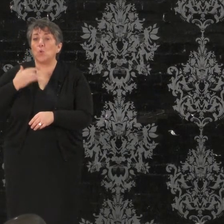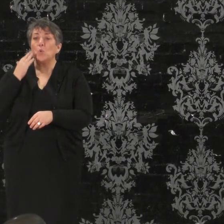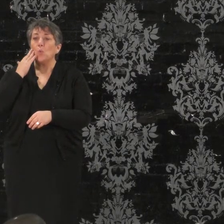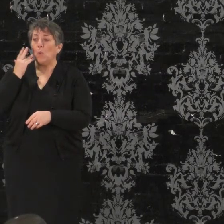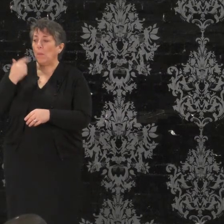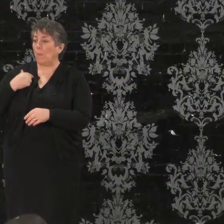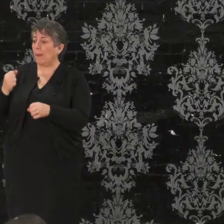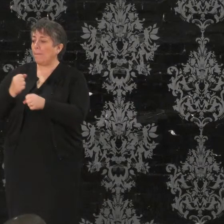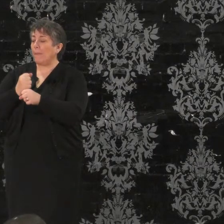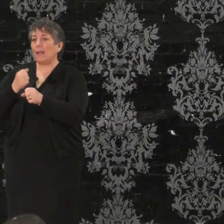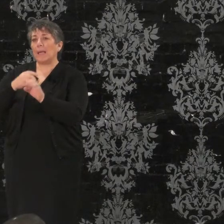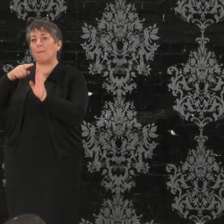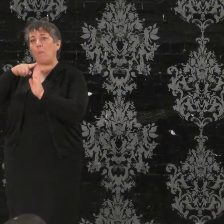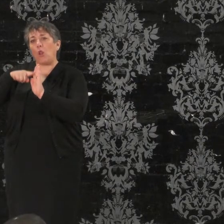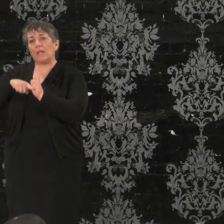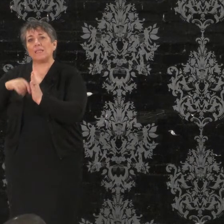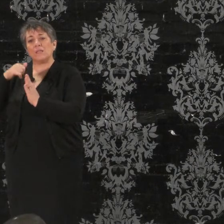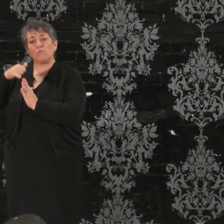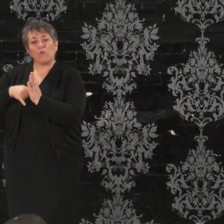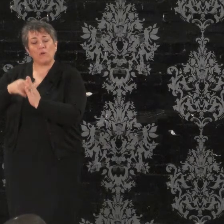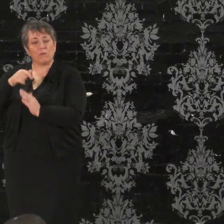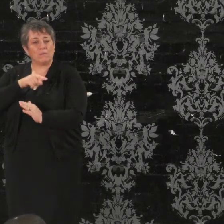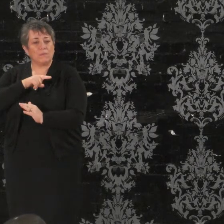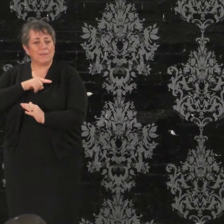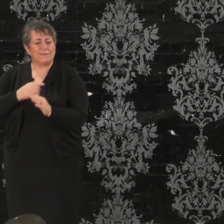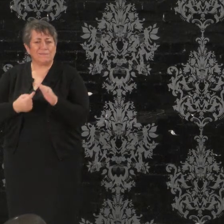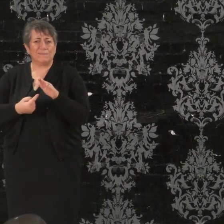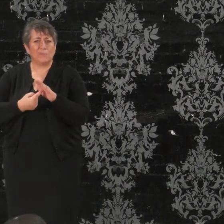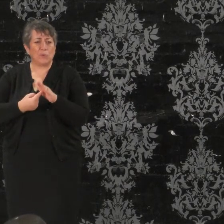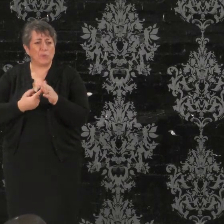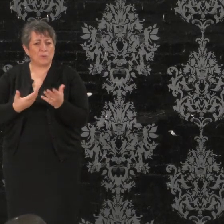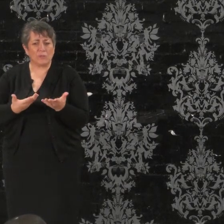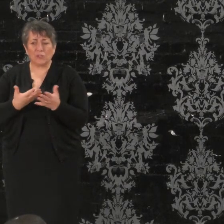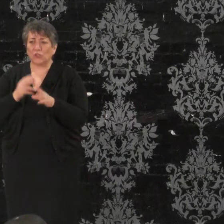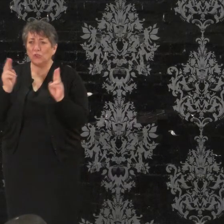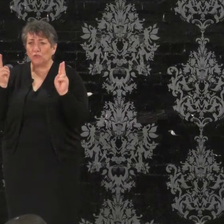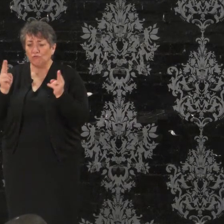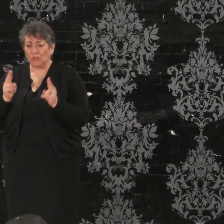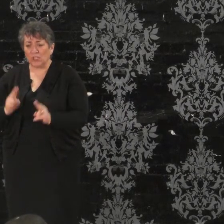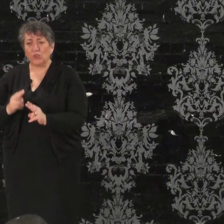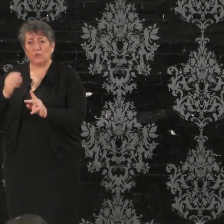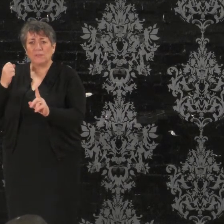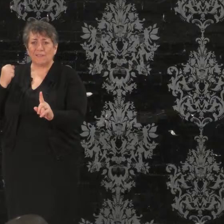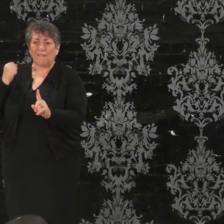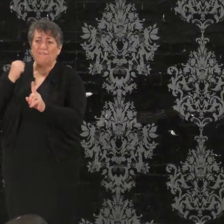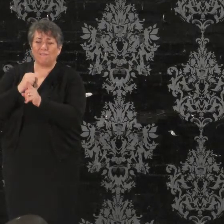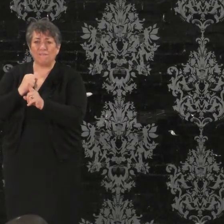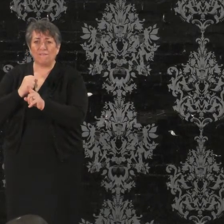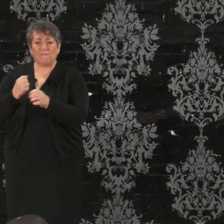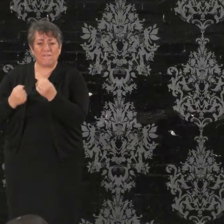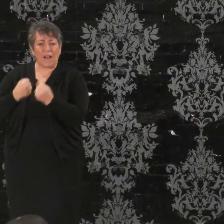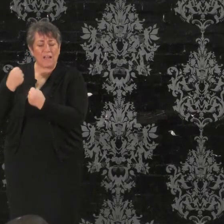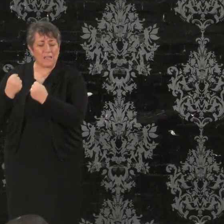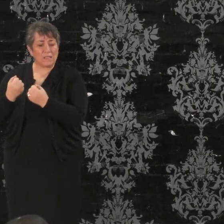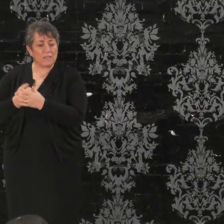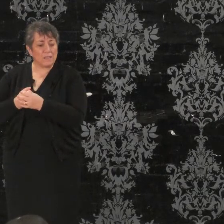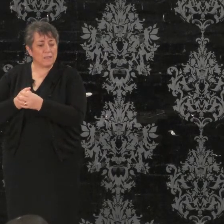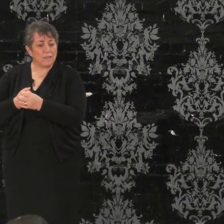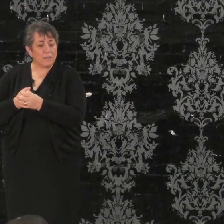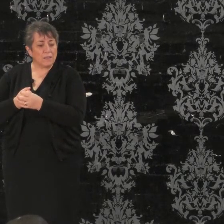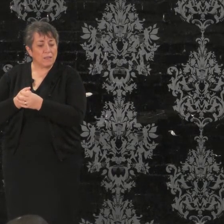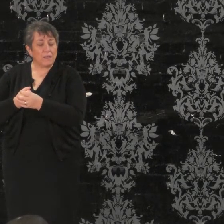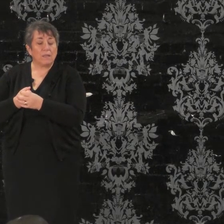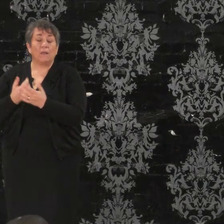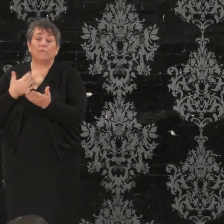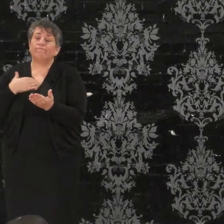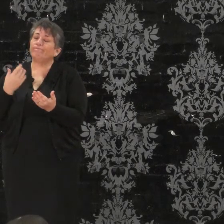own futures, because we believe it is imperative in reducing and stabilizing violence across London. I strongly believe early